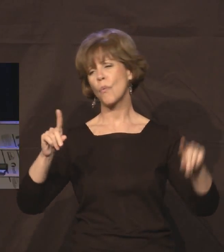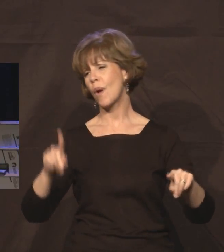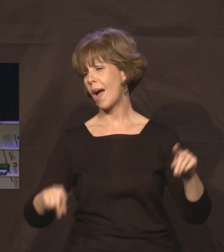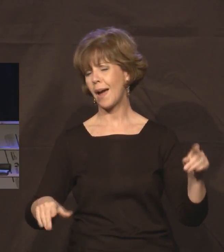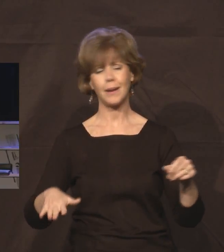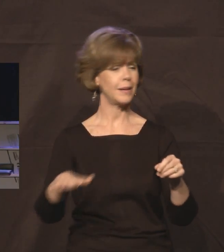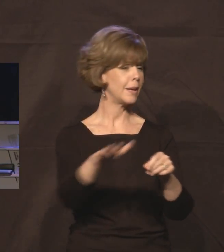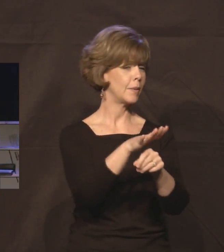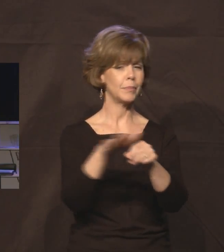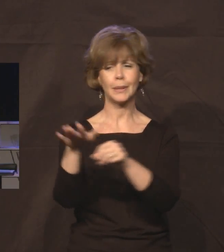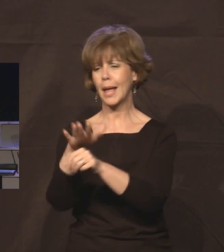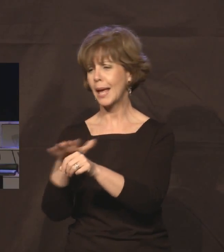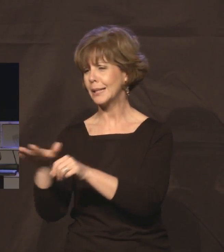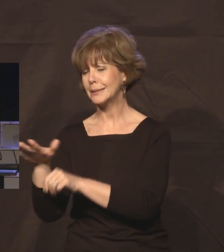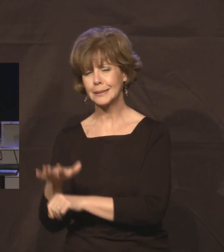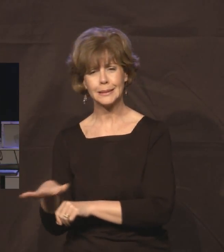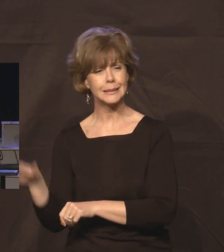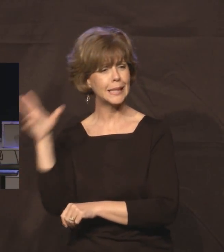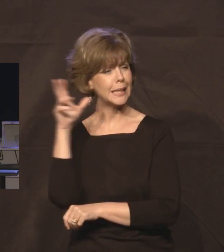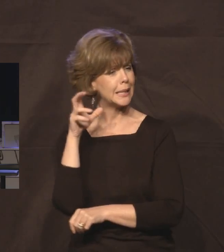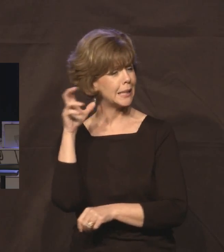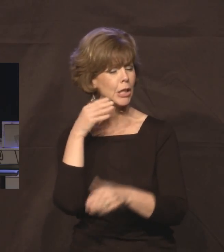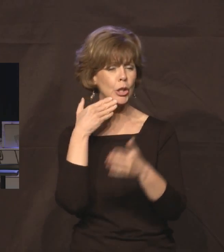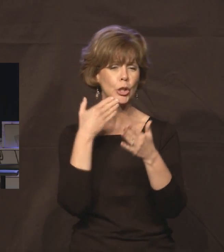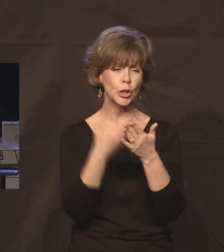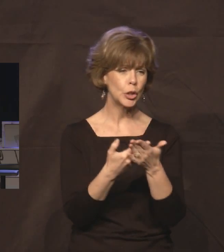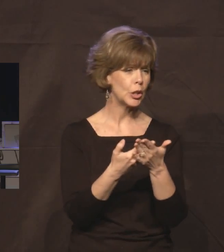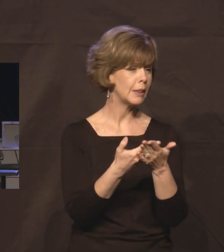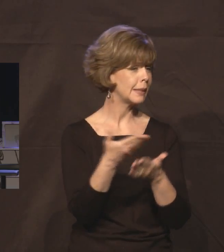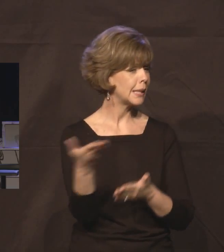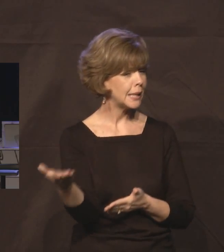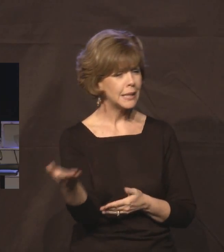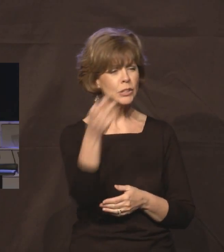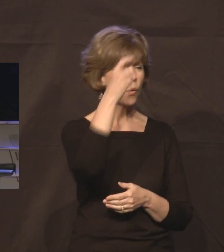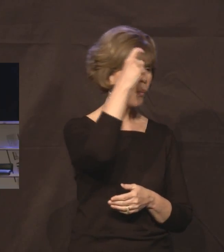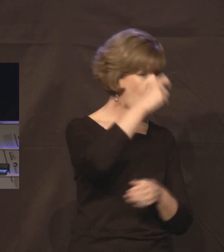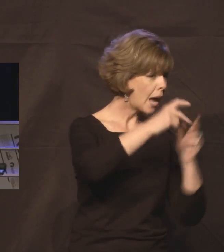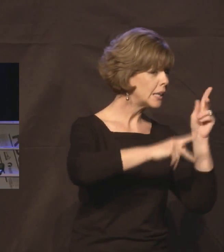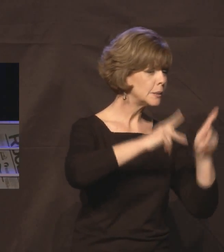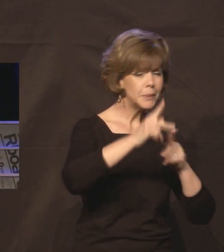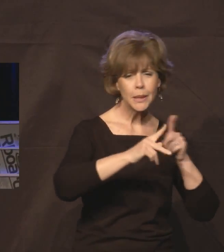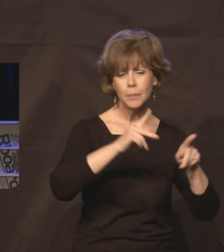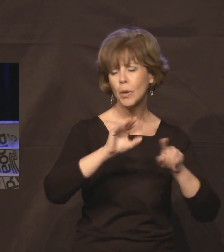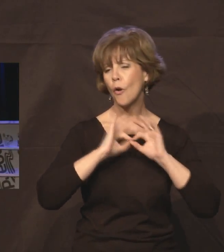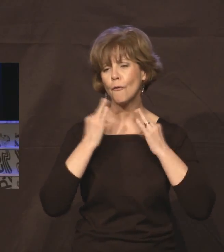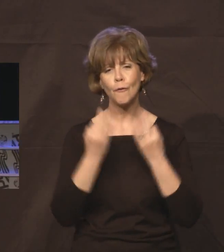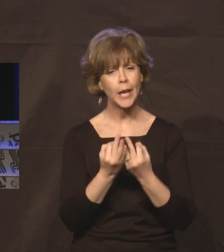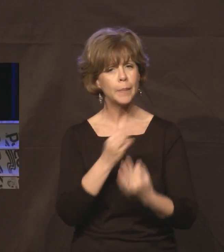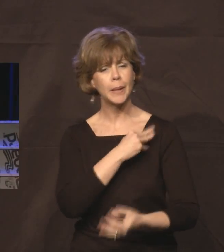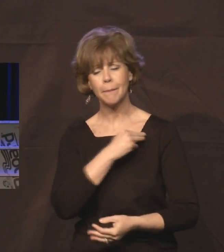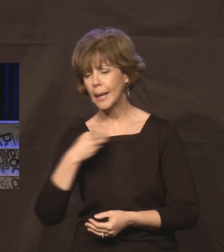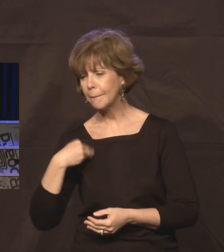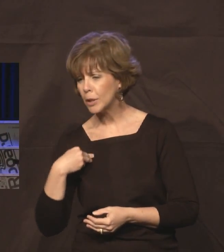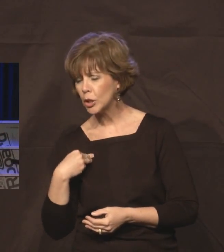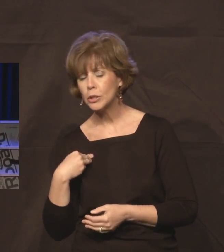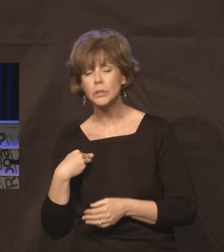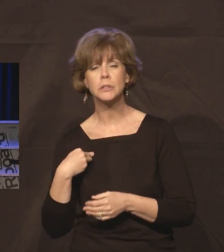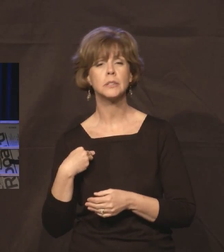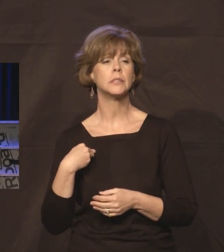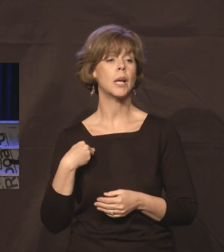words. I mean, you could find a lot of wise people. You've already got wise friends. You got wise family members. I mean, you could go to a lot of places. But I'll tell you,